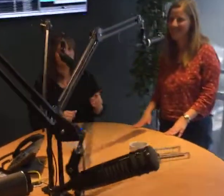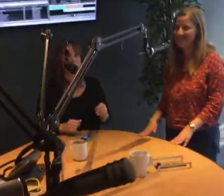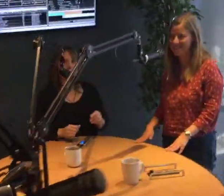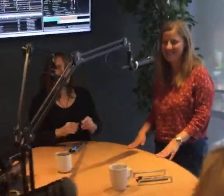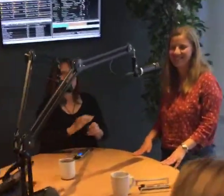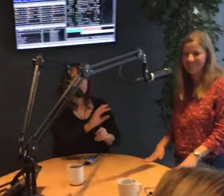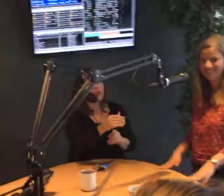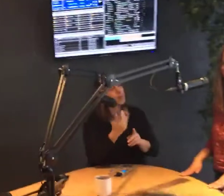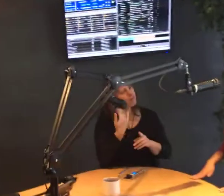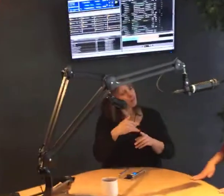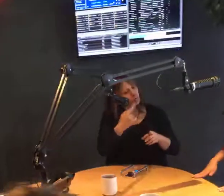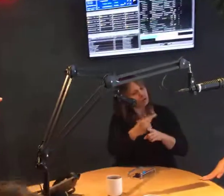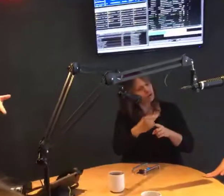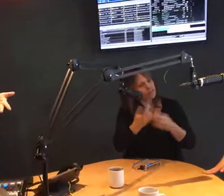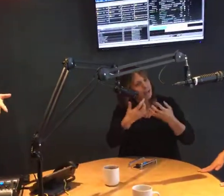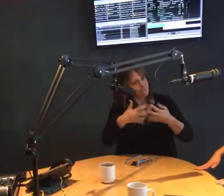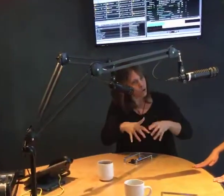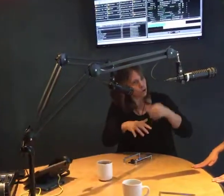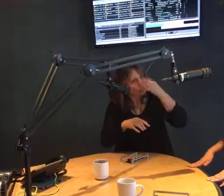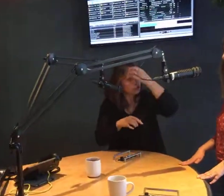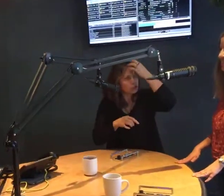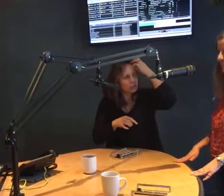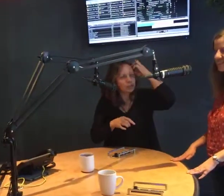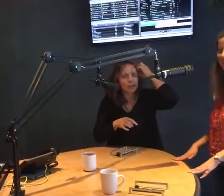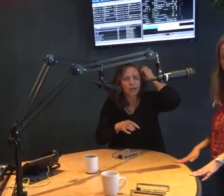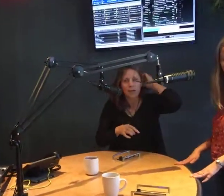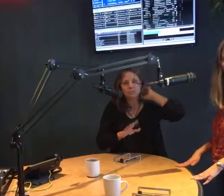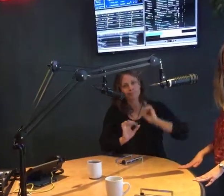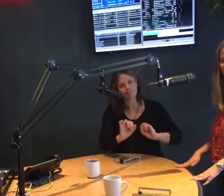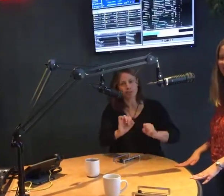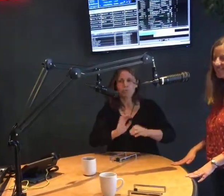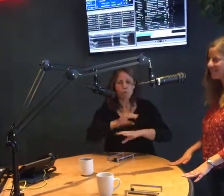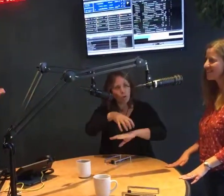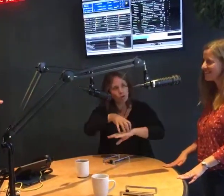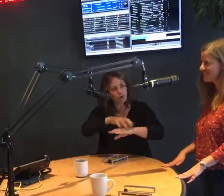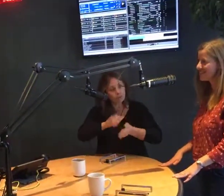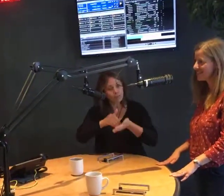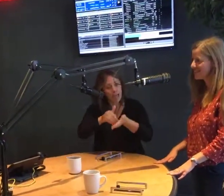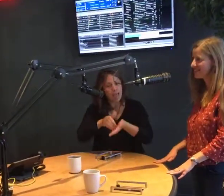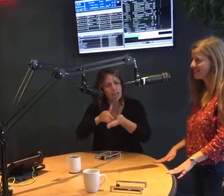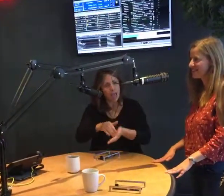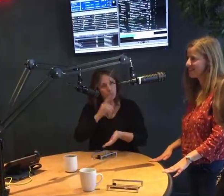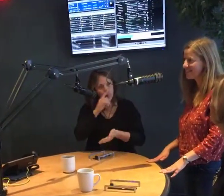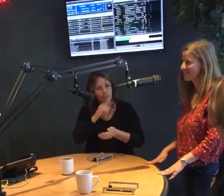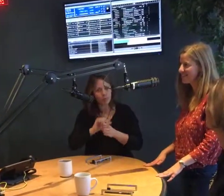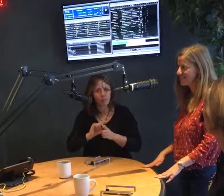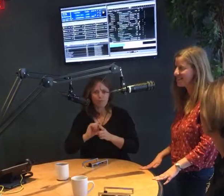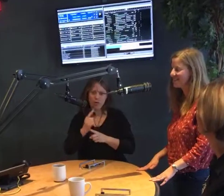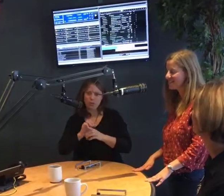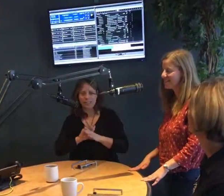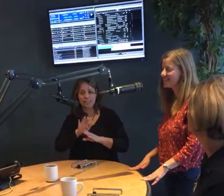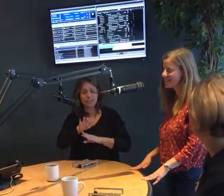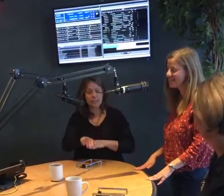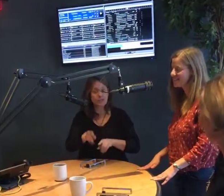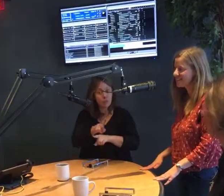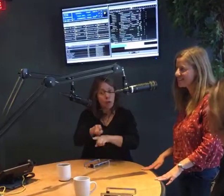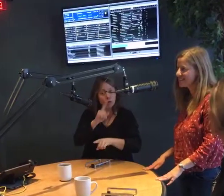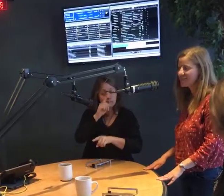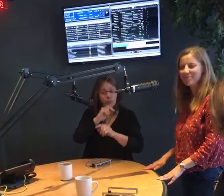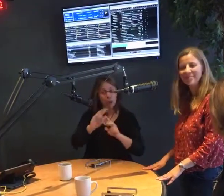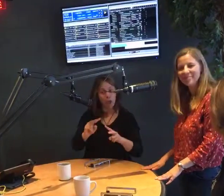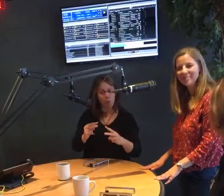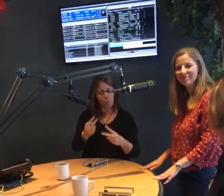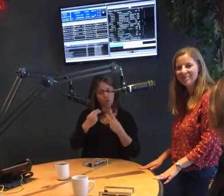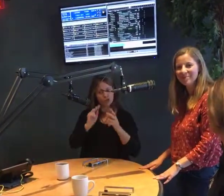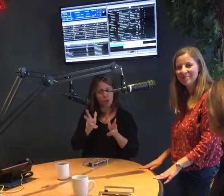about Merge. Yeah. And I mean, this is an organisation that helps people take those first steps. So for people that are listening into this or